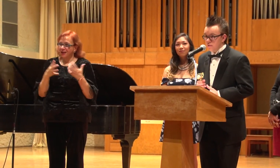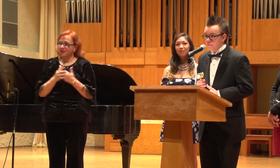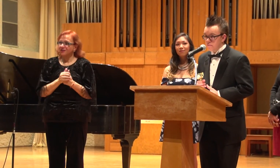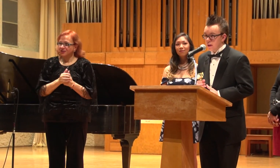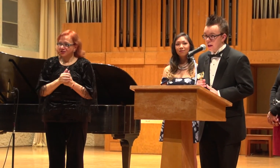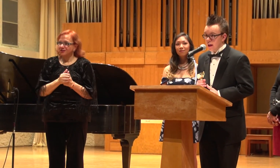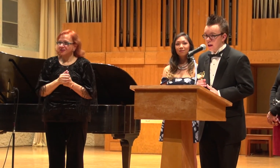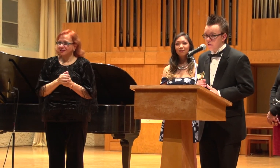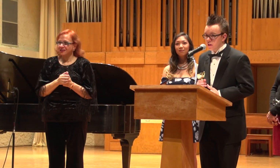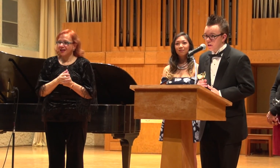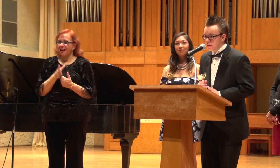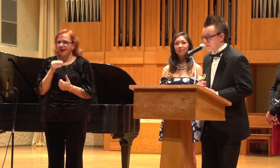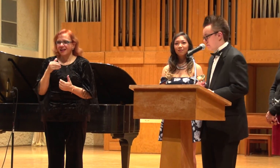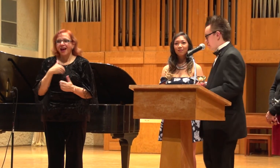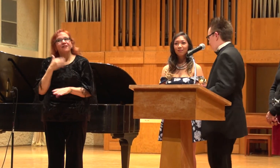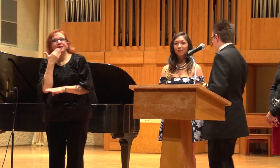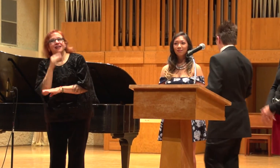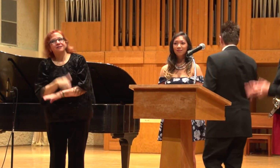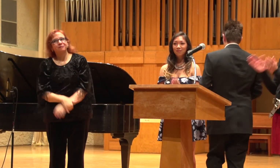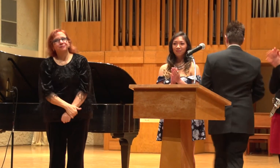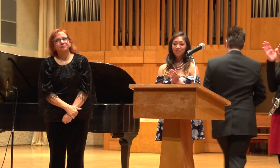much and have a good night.